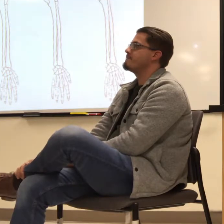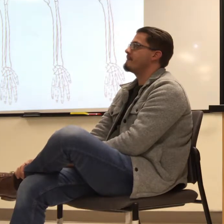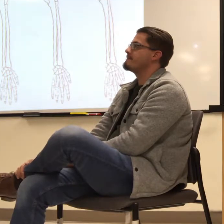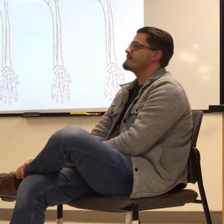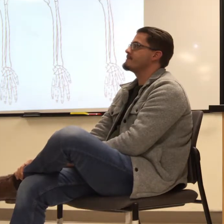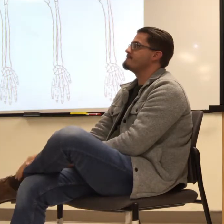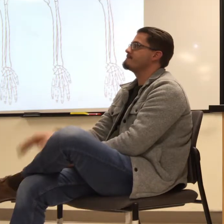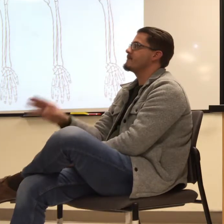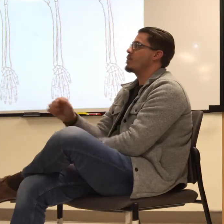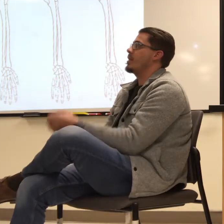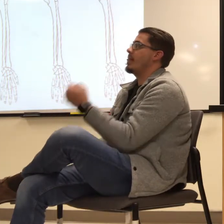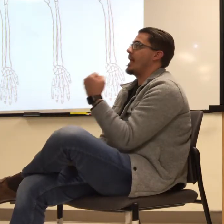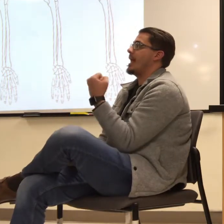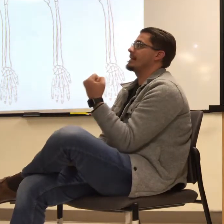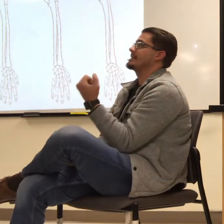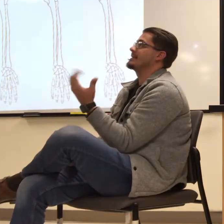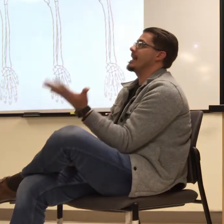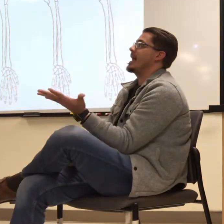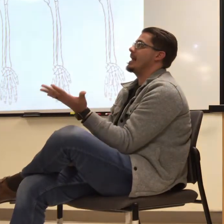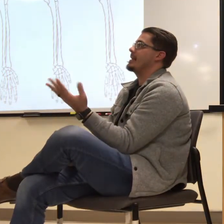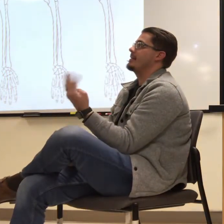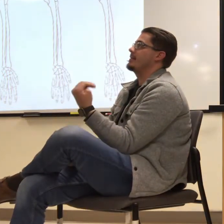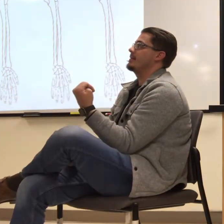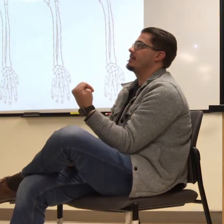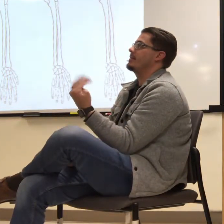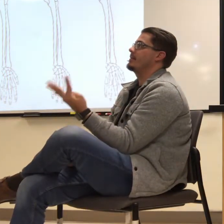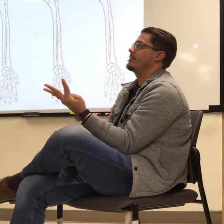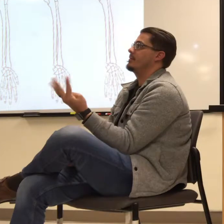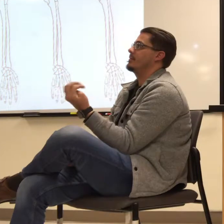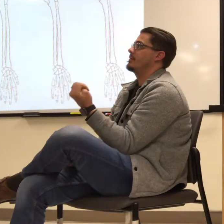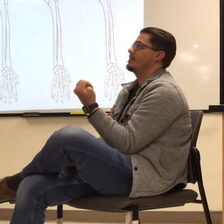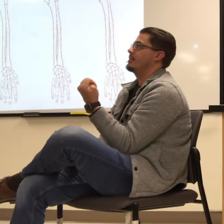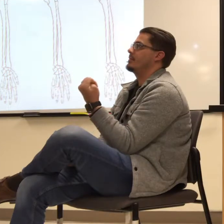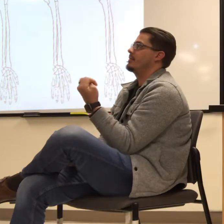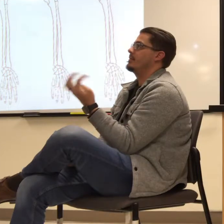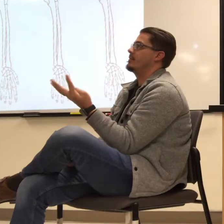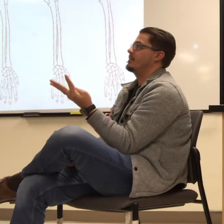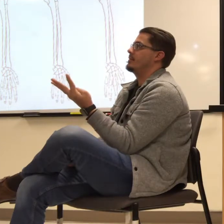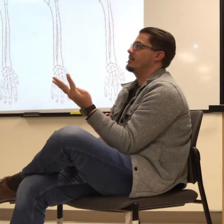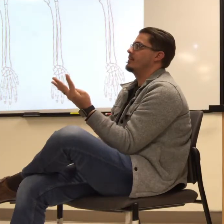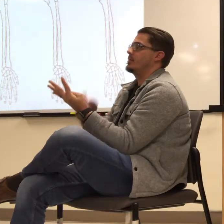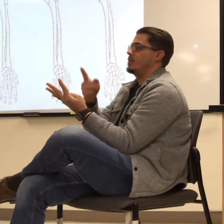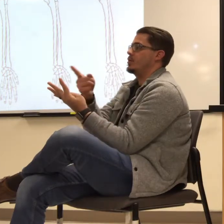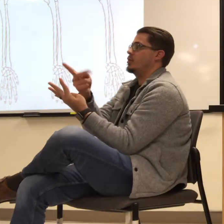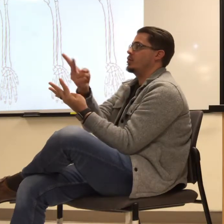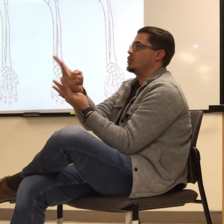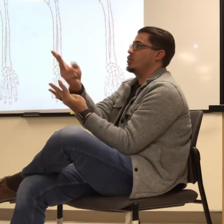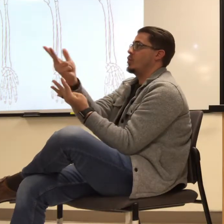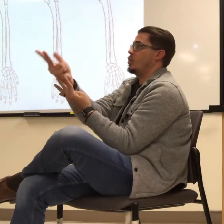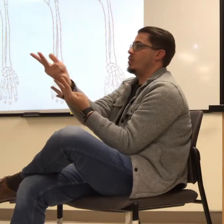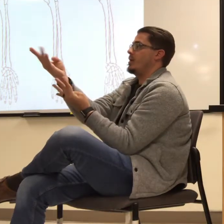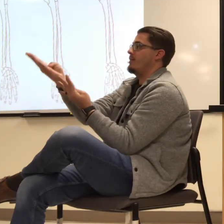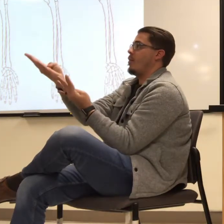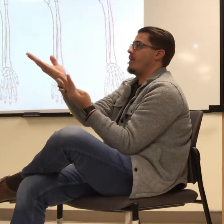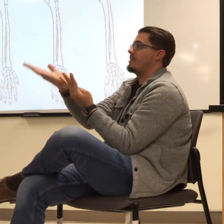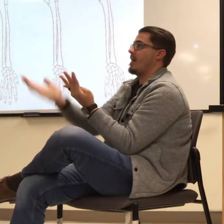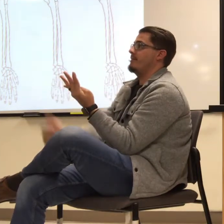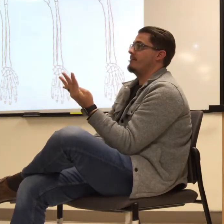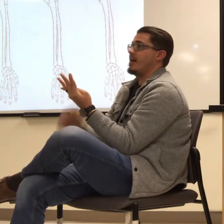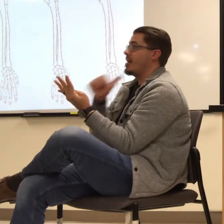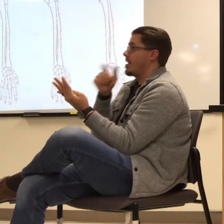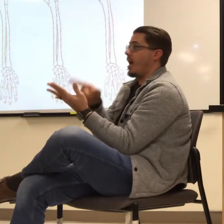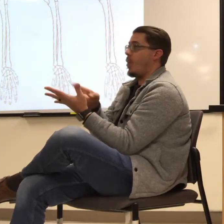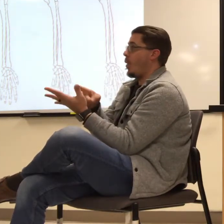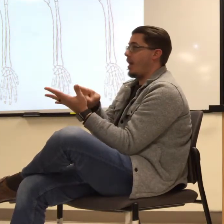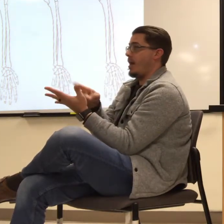extends digits 2 through 5. Not 1,